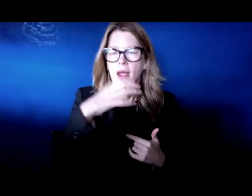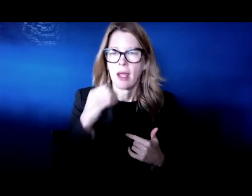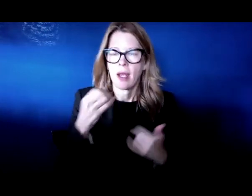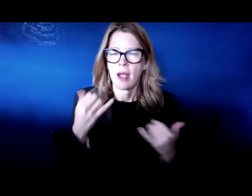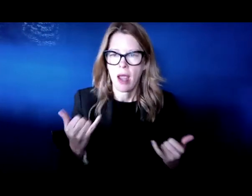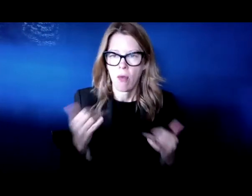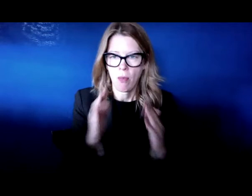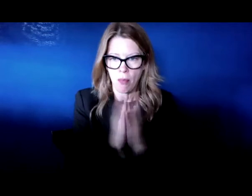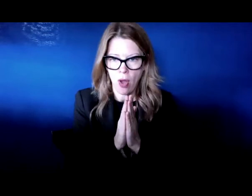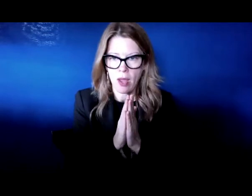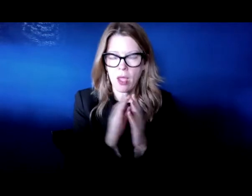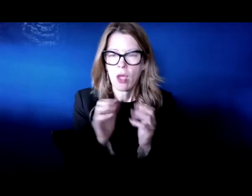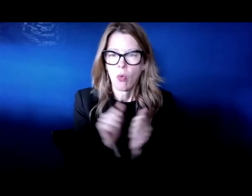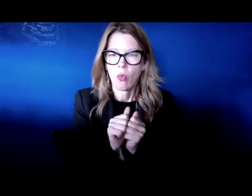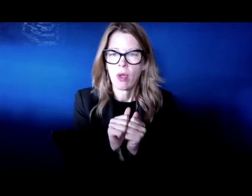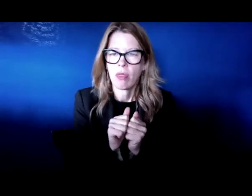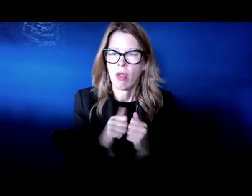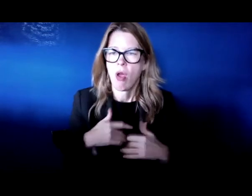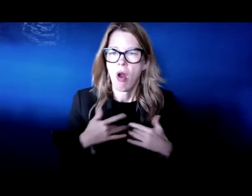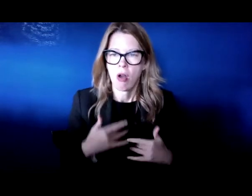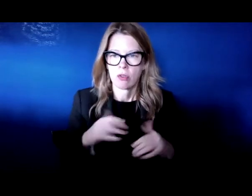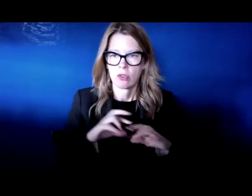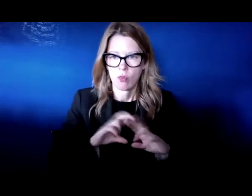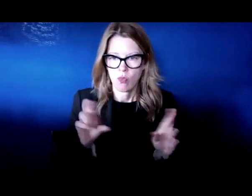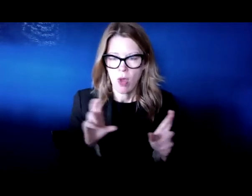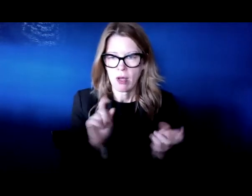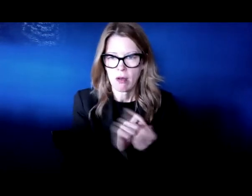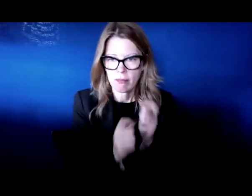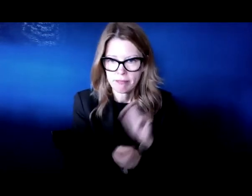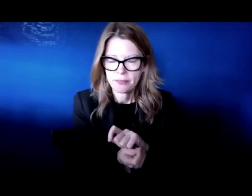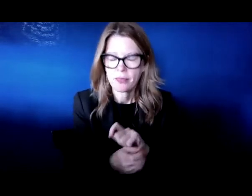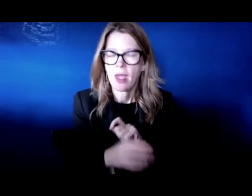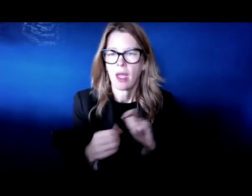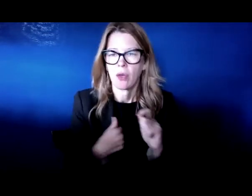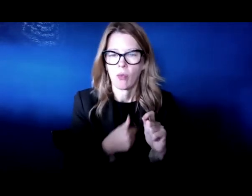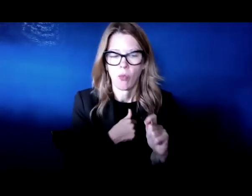sins, that we may obtain forgiveness by His infinite goodness and mercy.